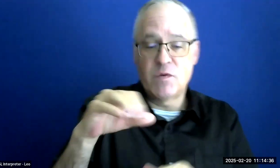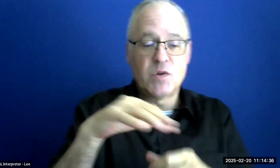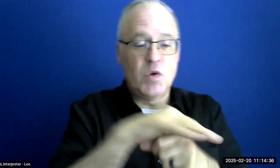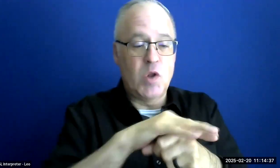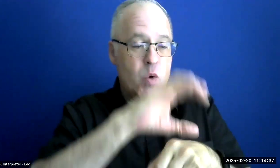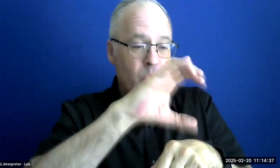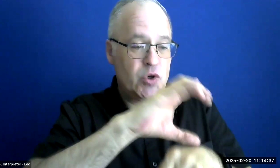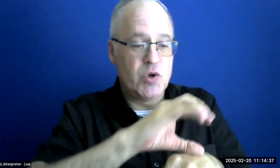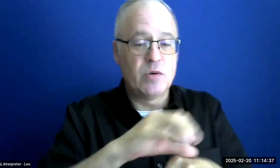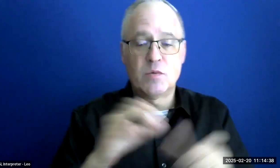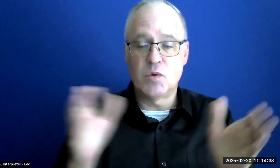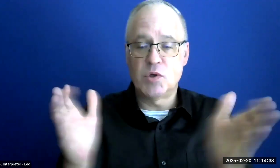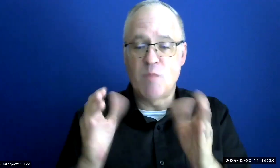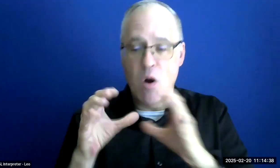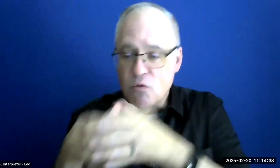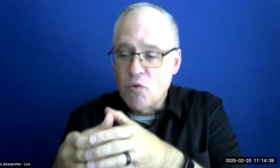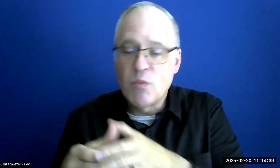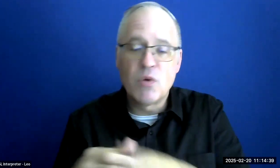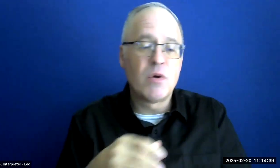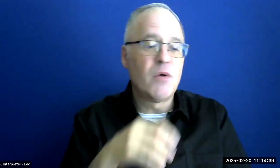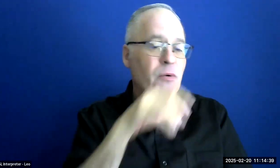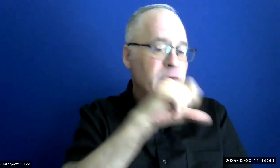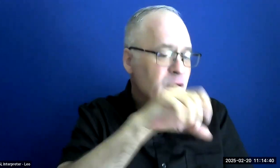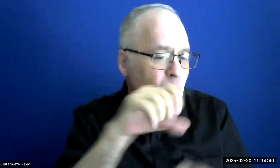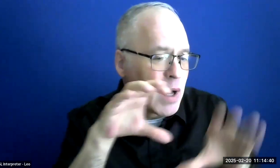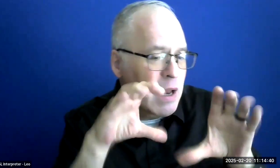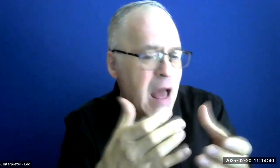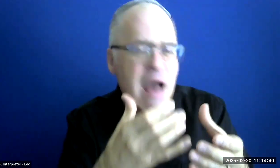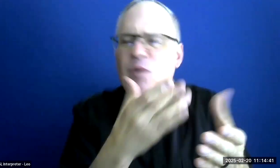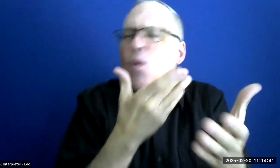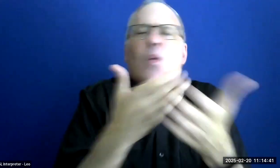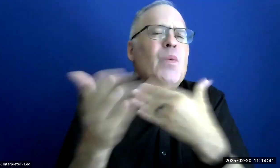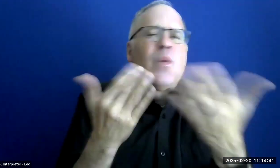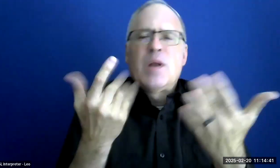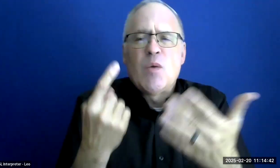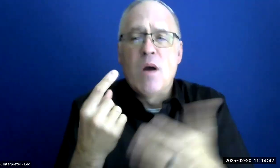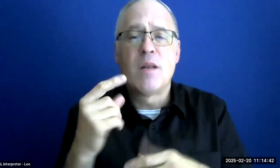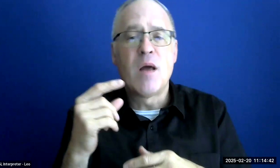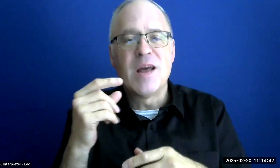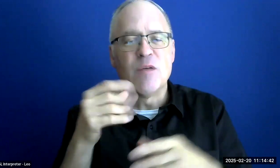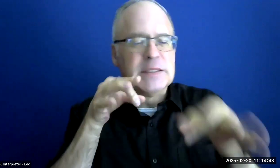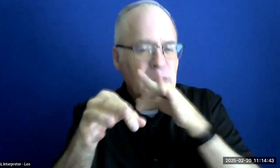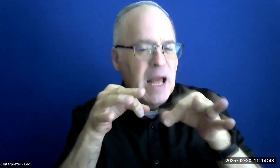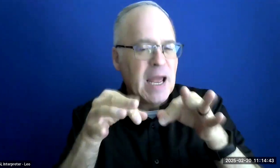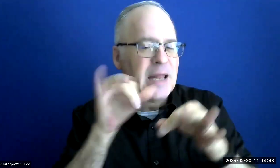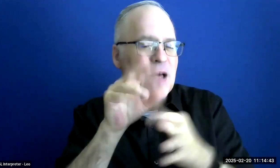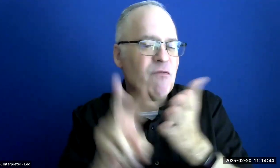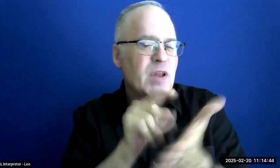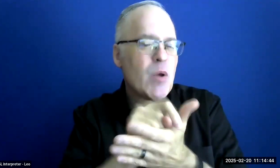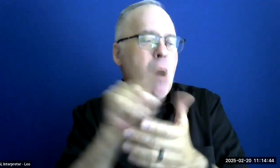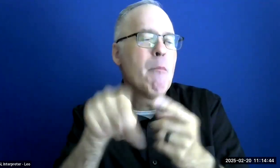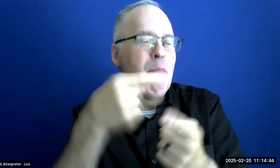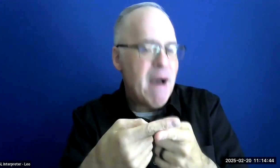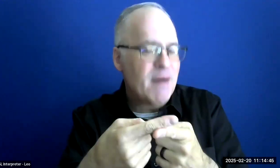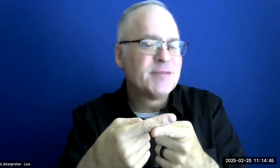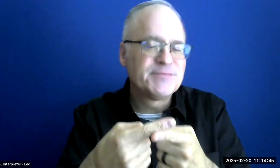your small group or Sunday school class or anyone else what worldwide regionalization is all about. The first